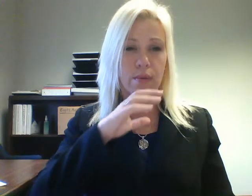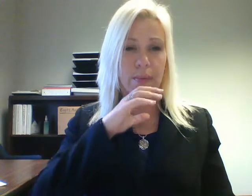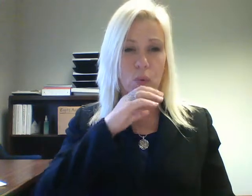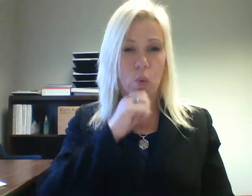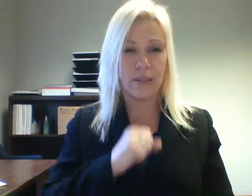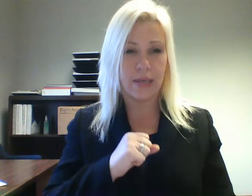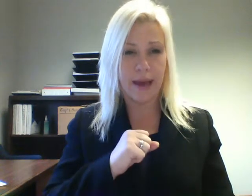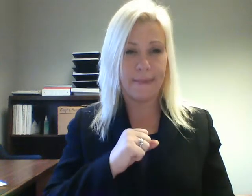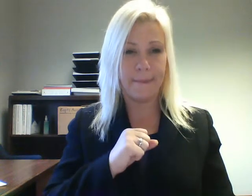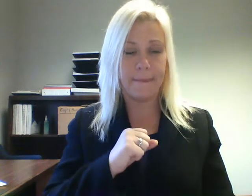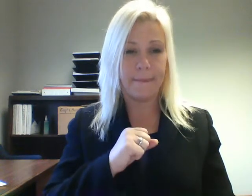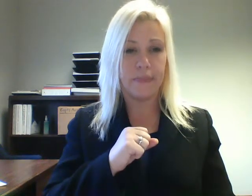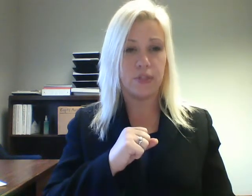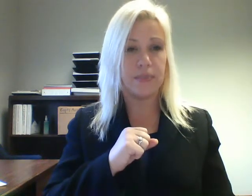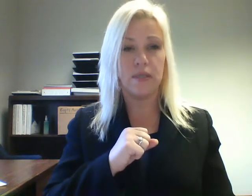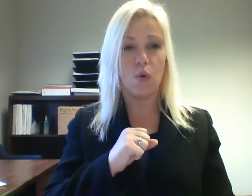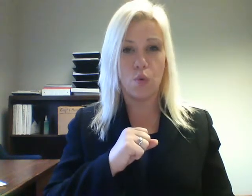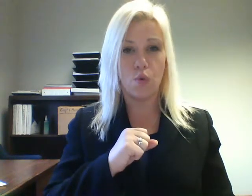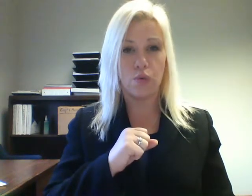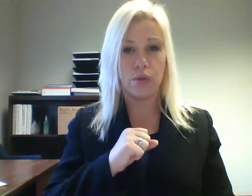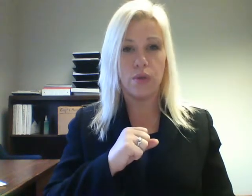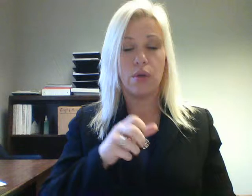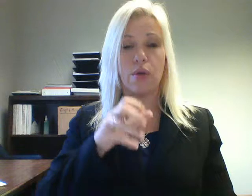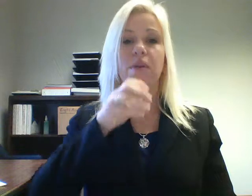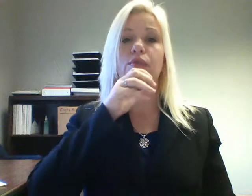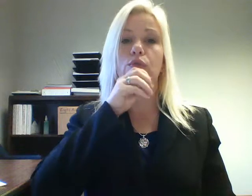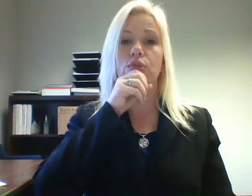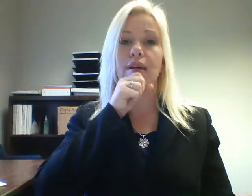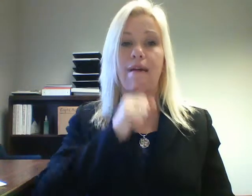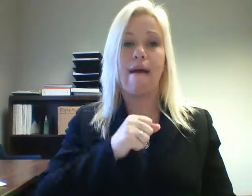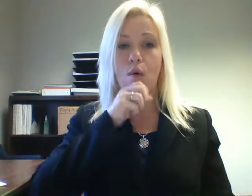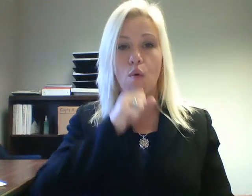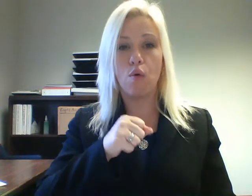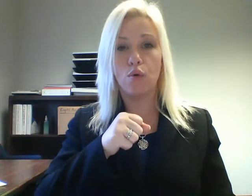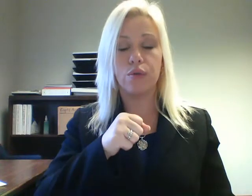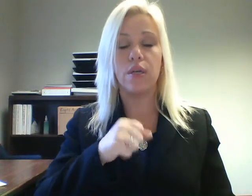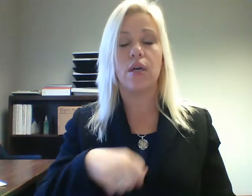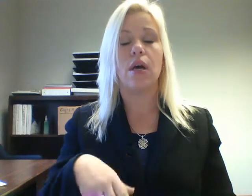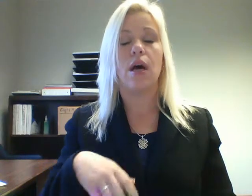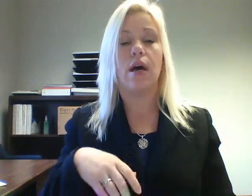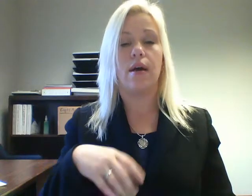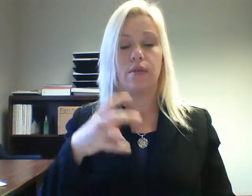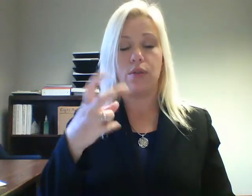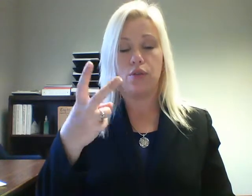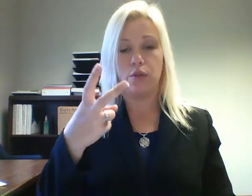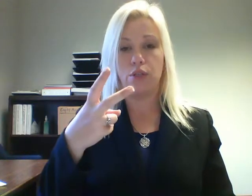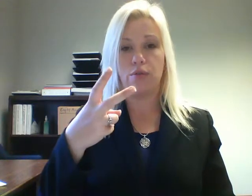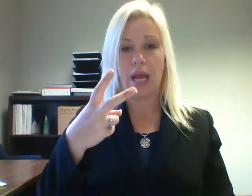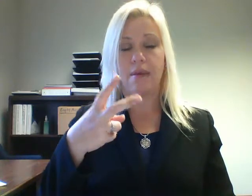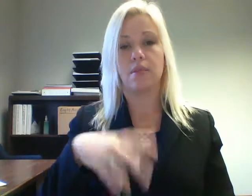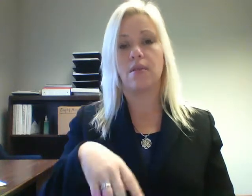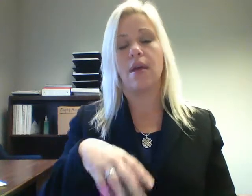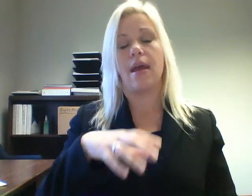remember one time just means old. But if you say how old, you do it 2 times.